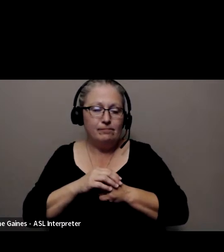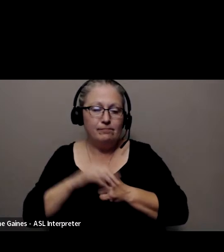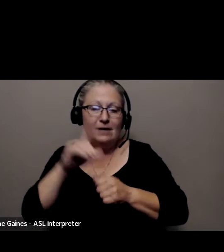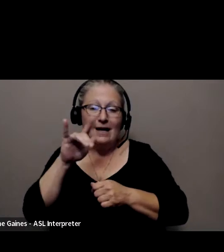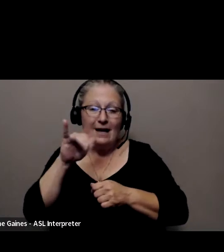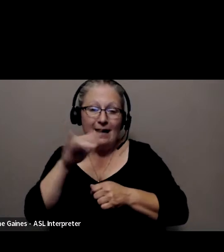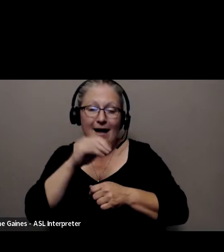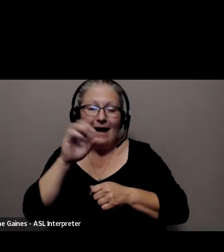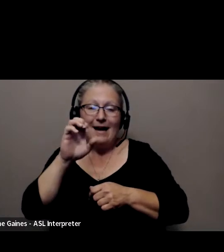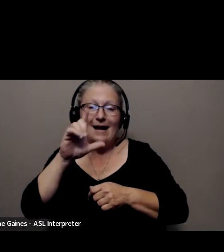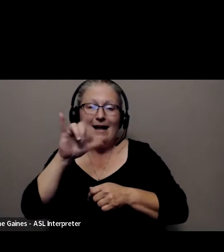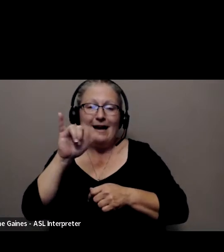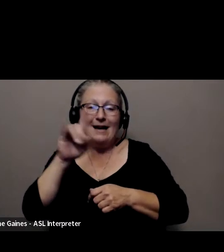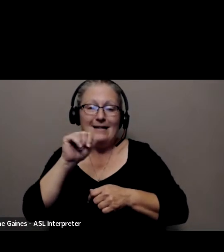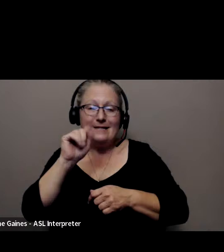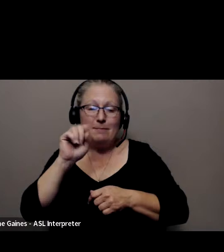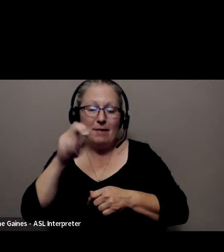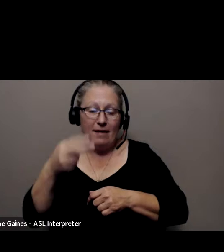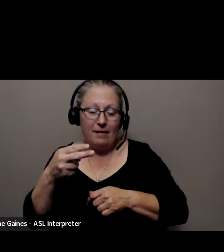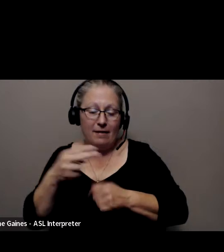Lily and Elizabeth,